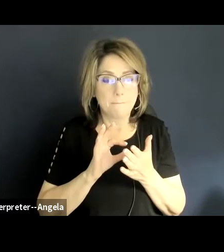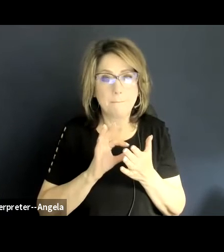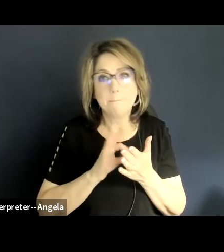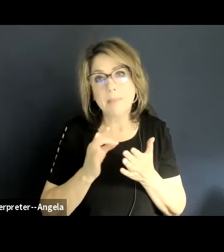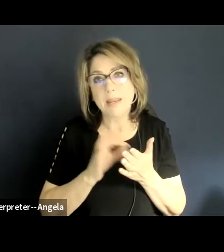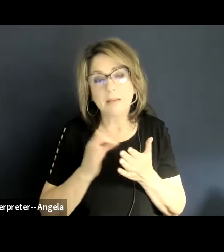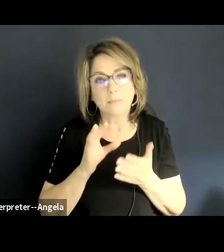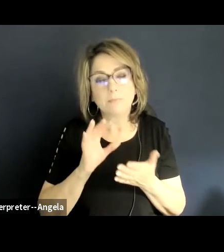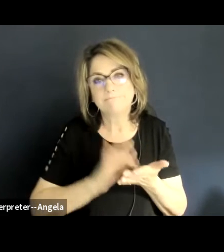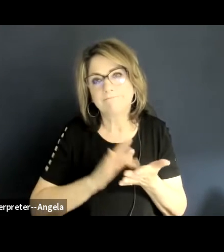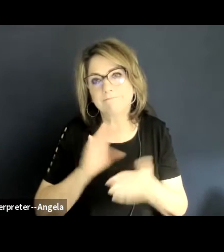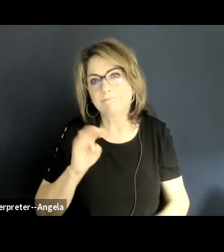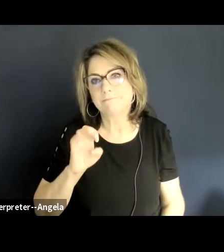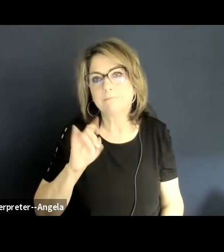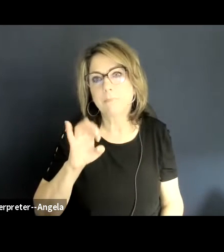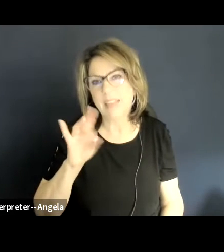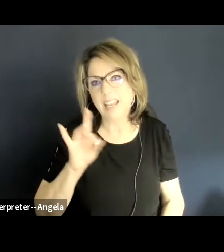services were